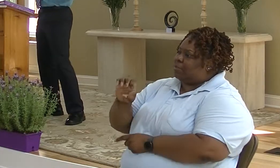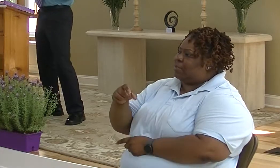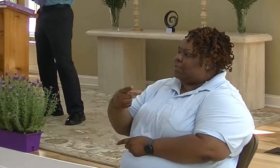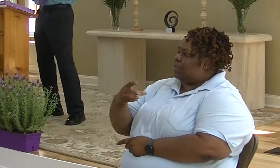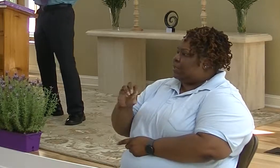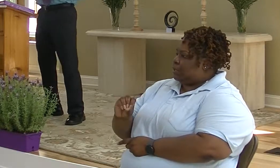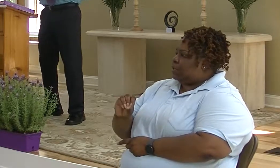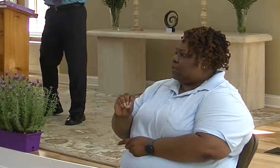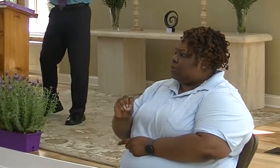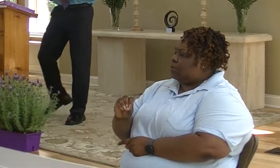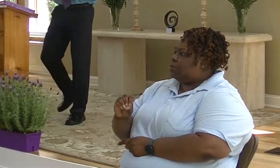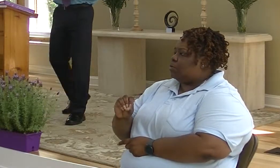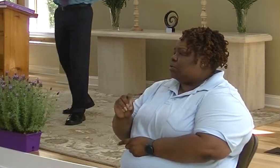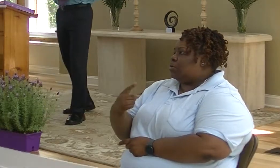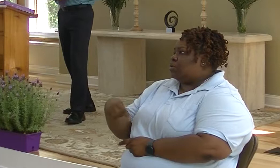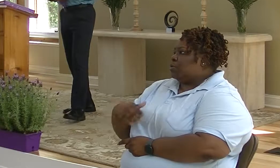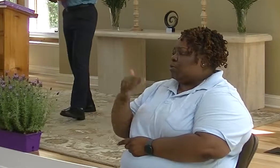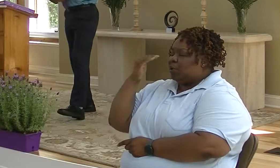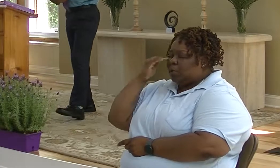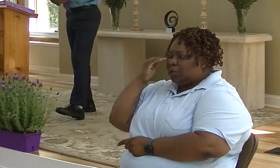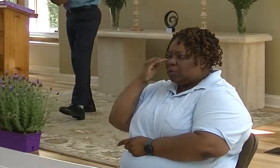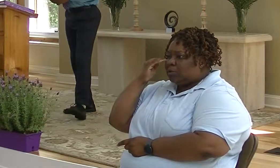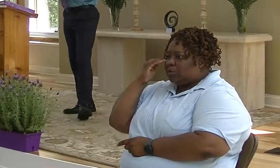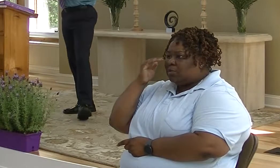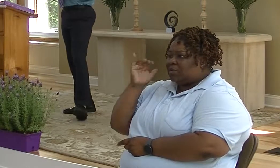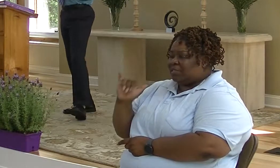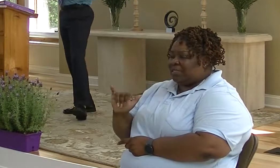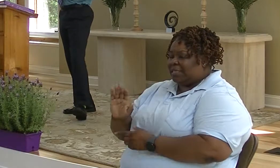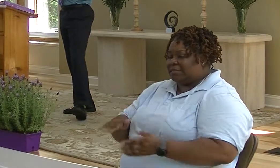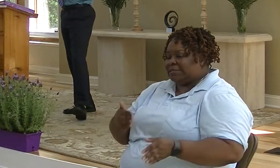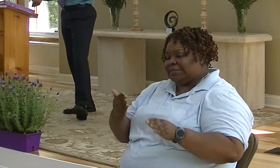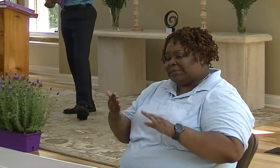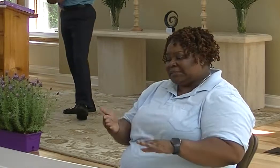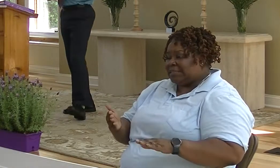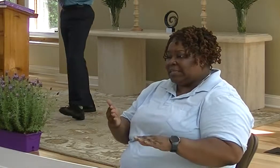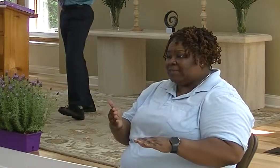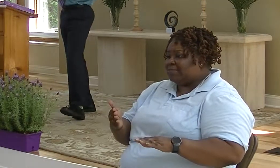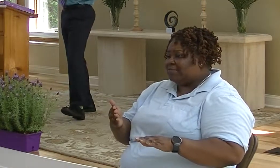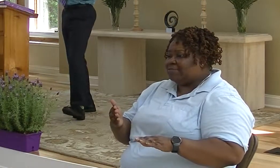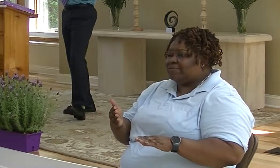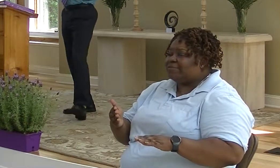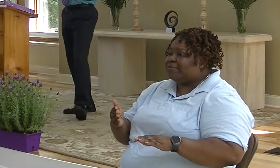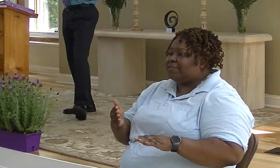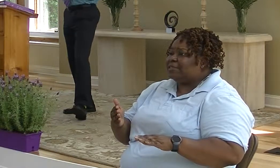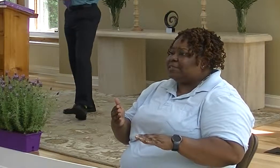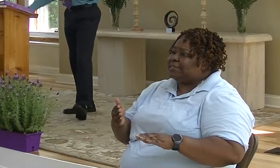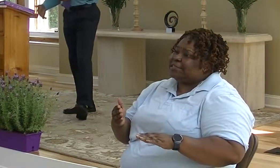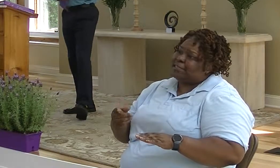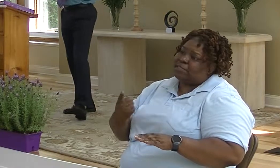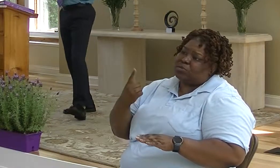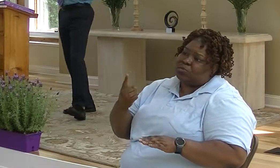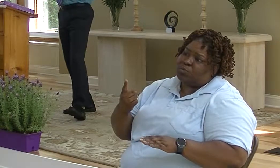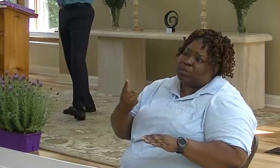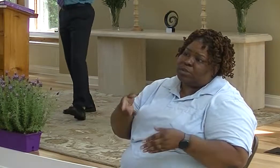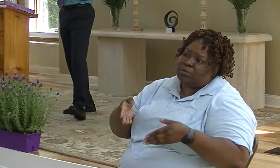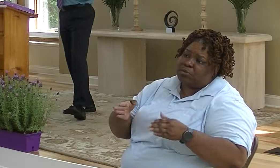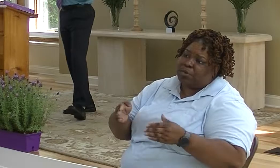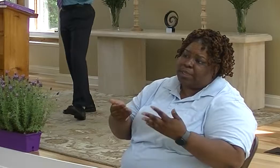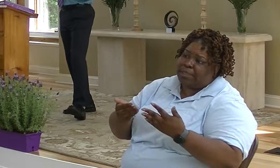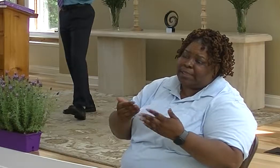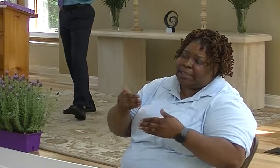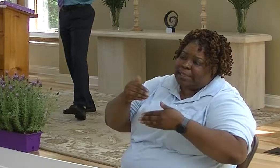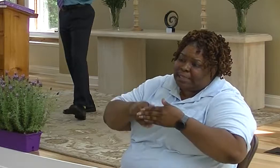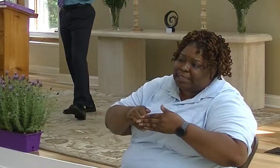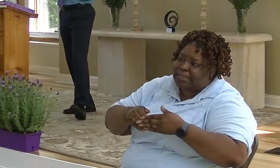folks that ultimately there is nothing that can be lost. Death is merely an illusion. It is merely one doorway into another,